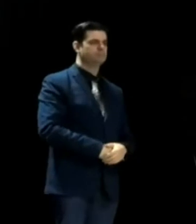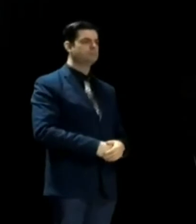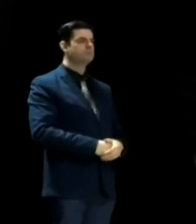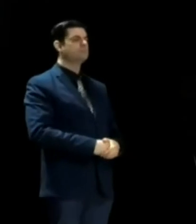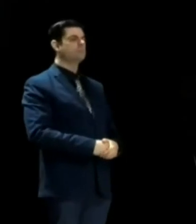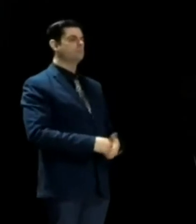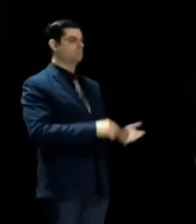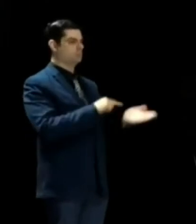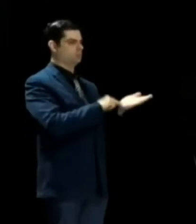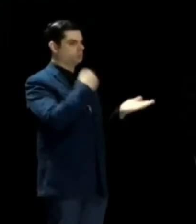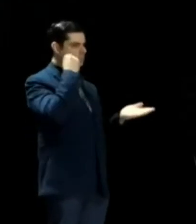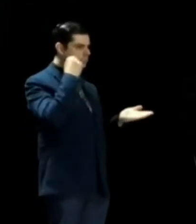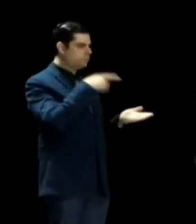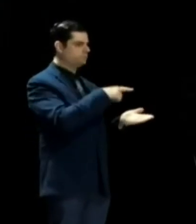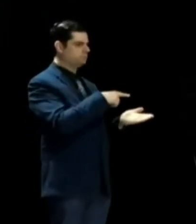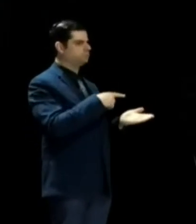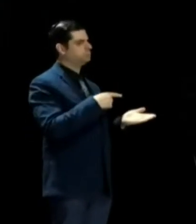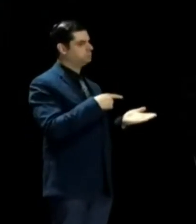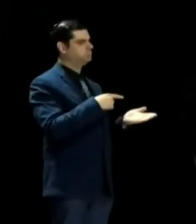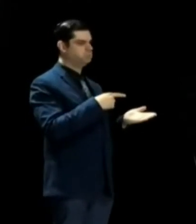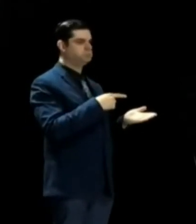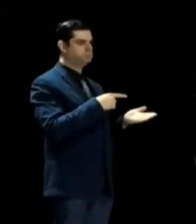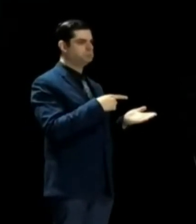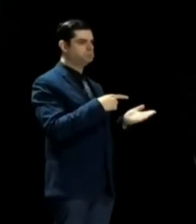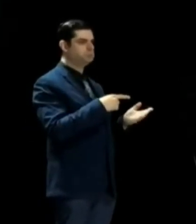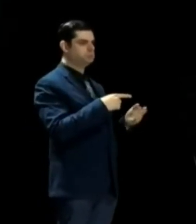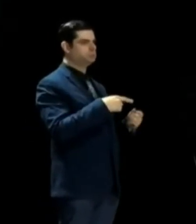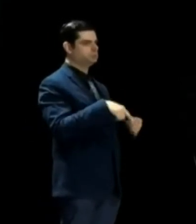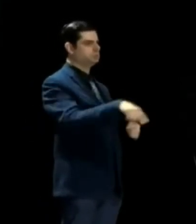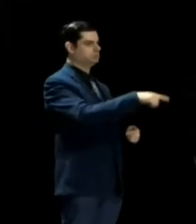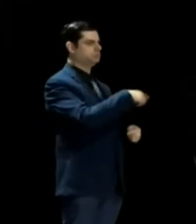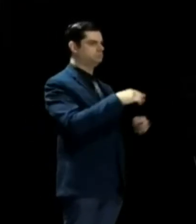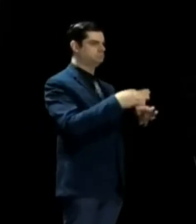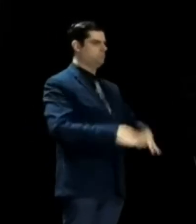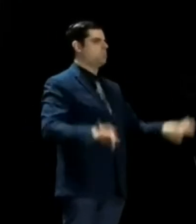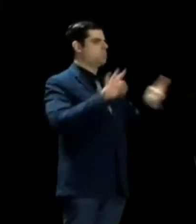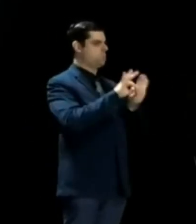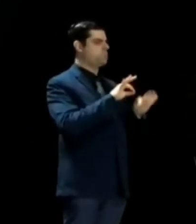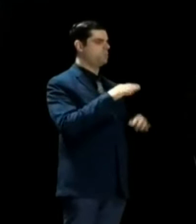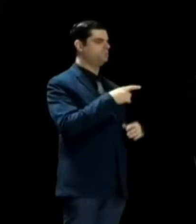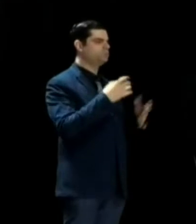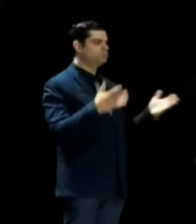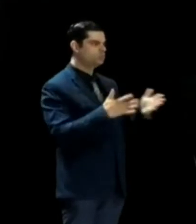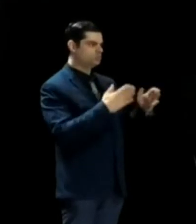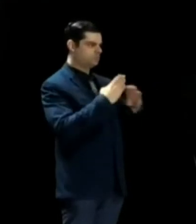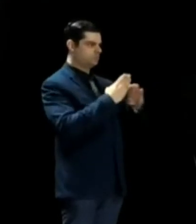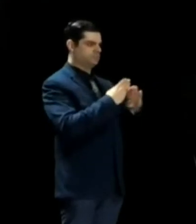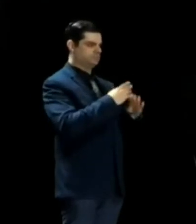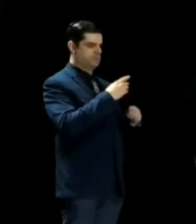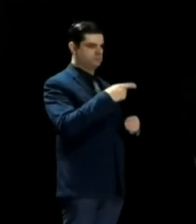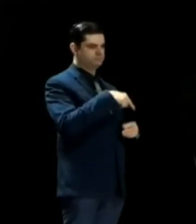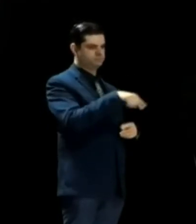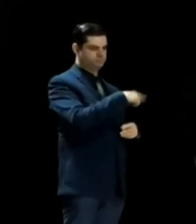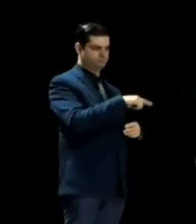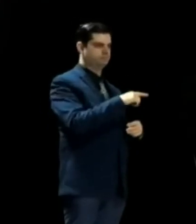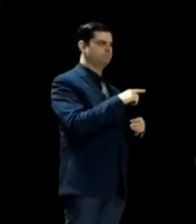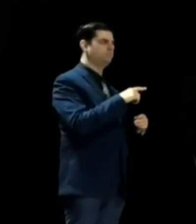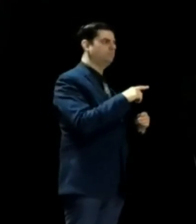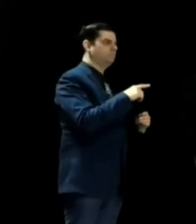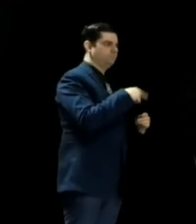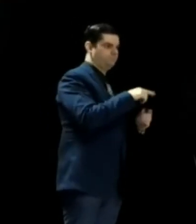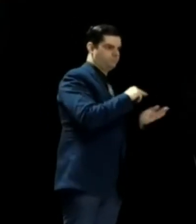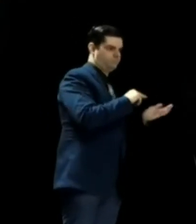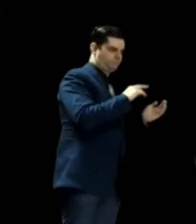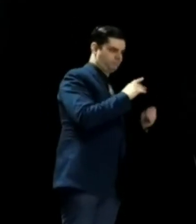incentivizing their employees to go. I think I heard about one case where one nursing home was giving out gift cards to go and do this. This is